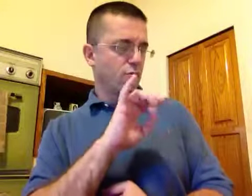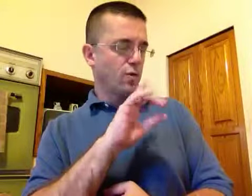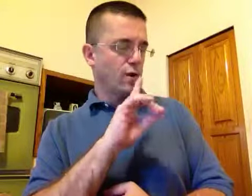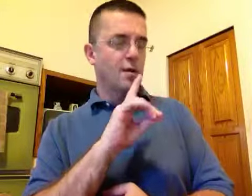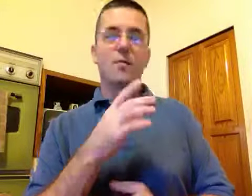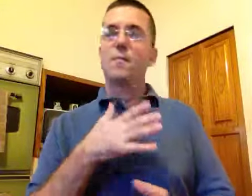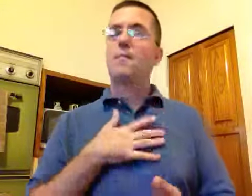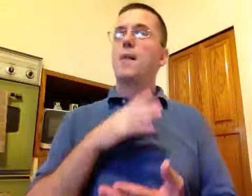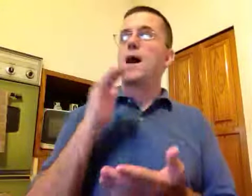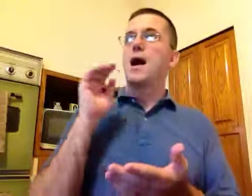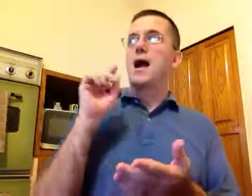a 580. Why?